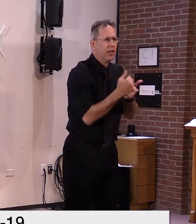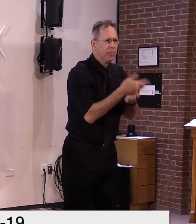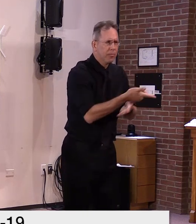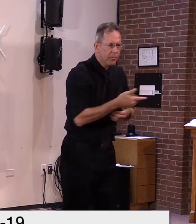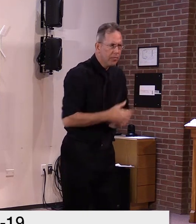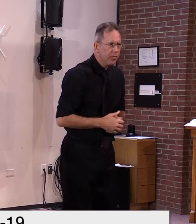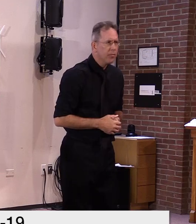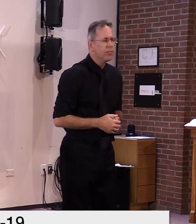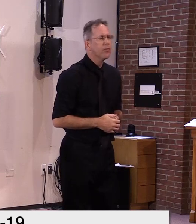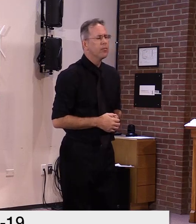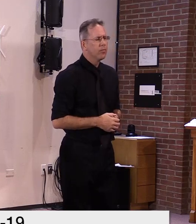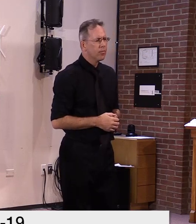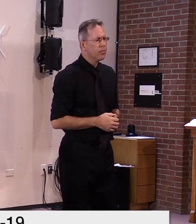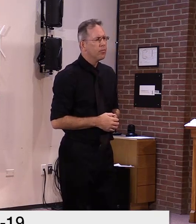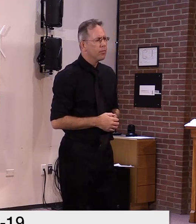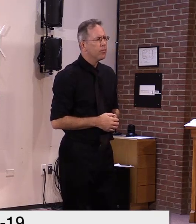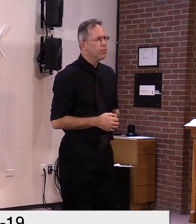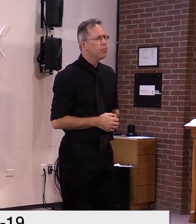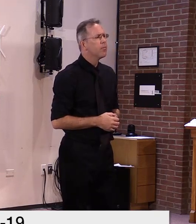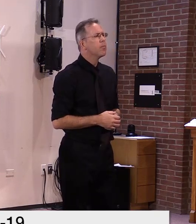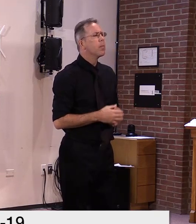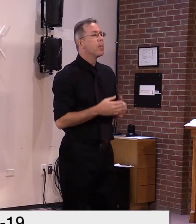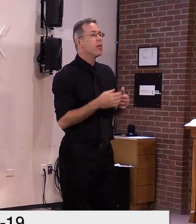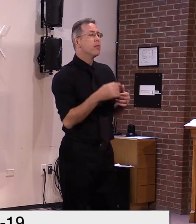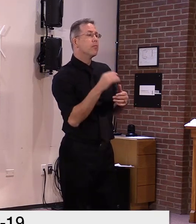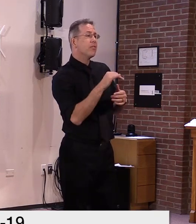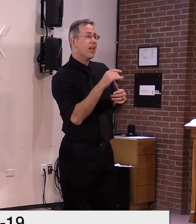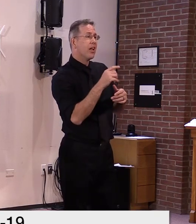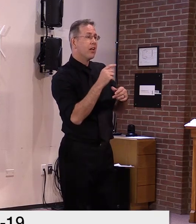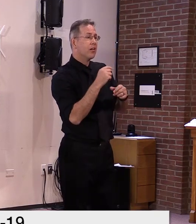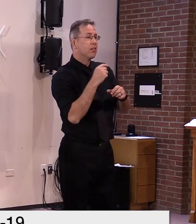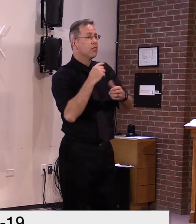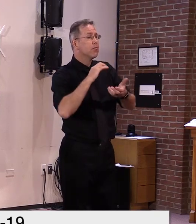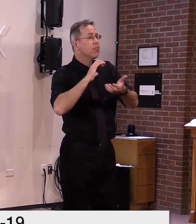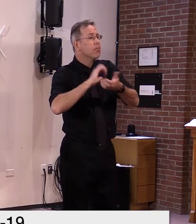with this pilot, expanded pilot program now.